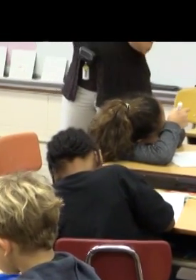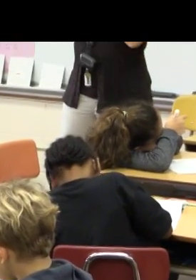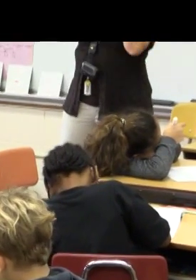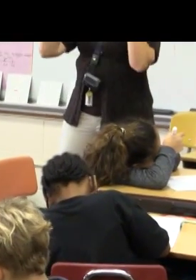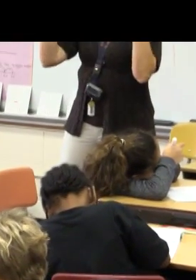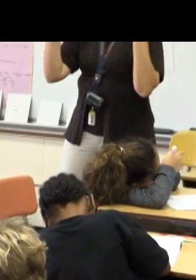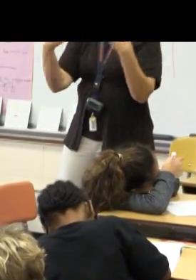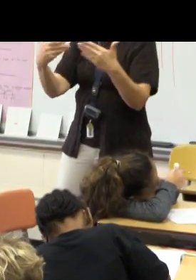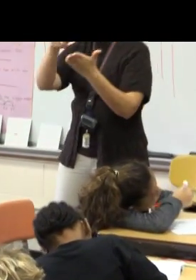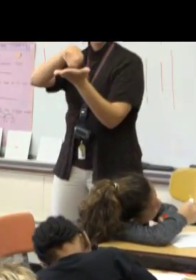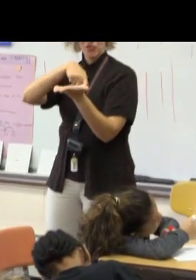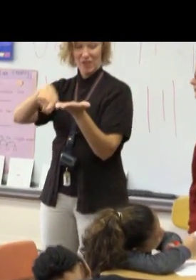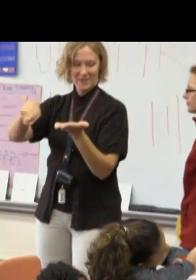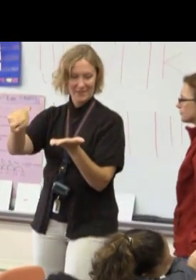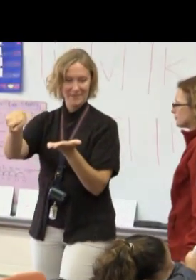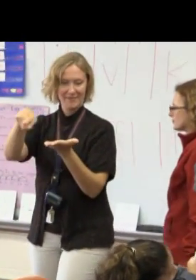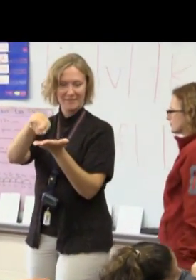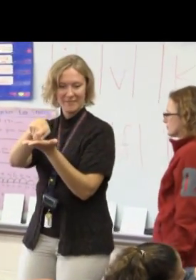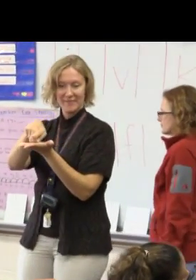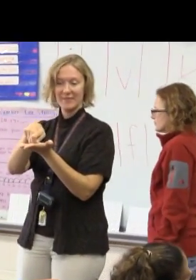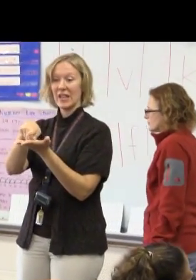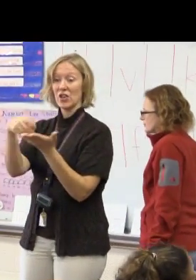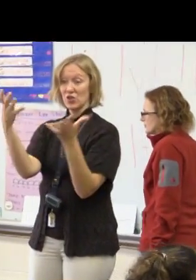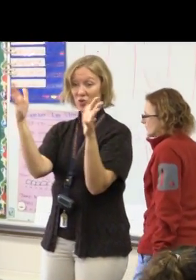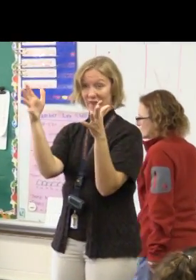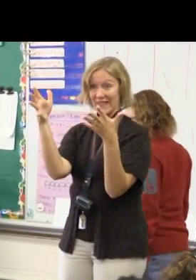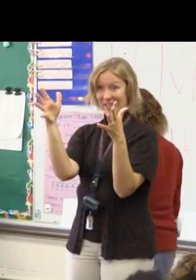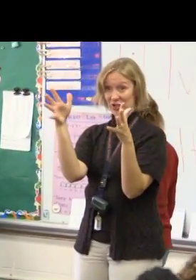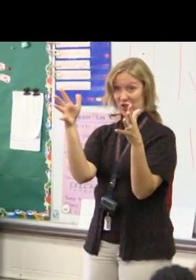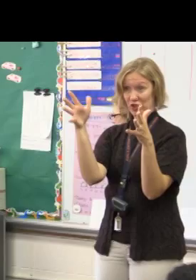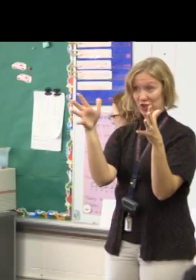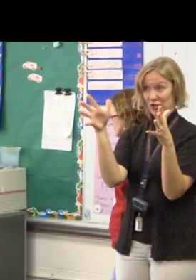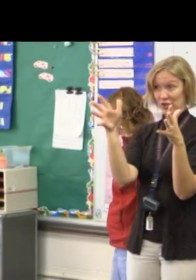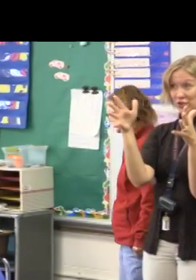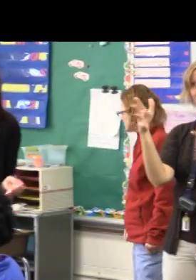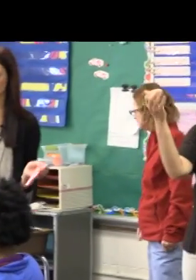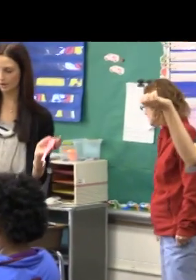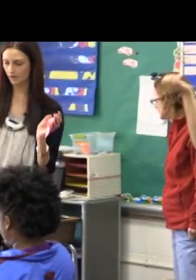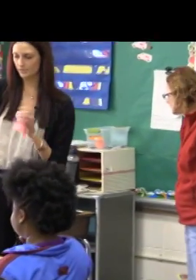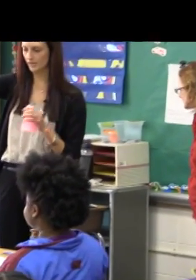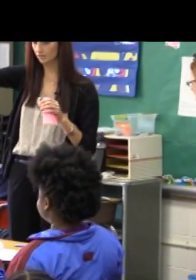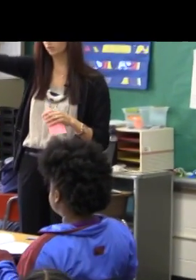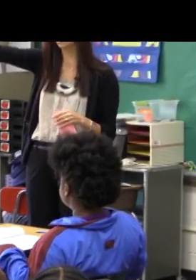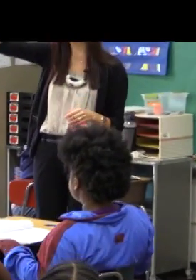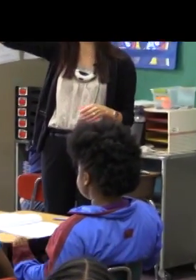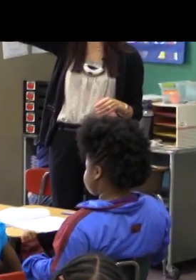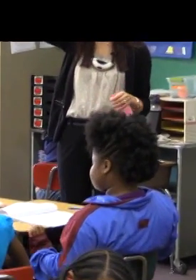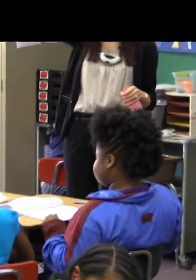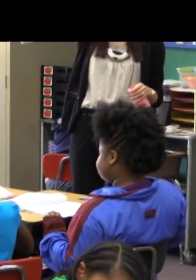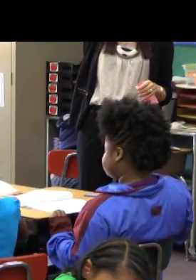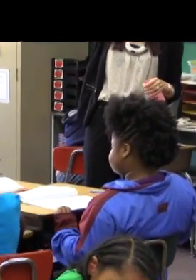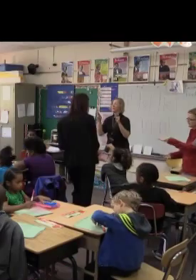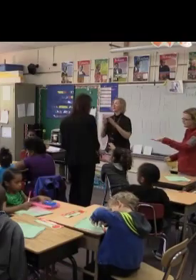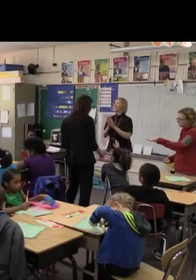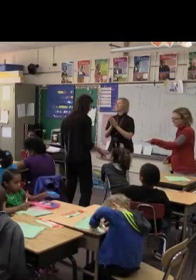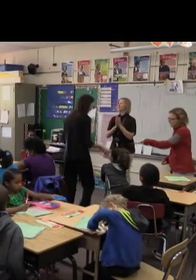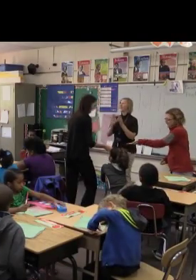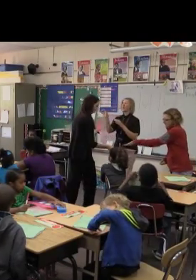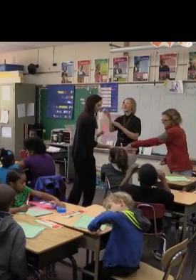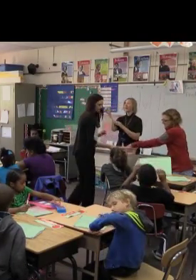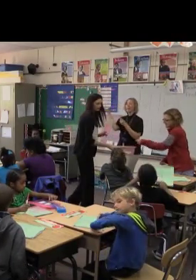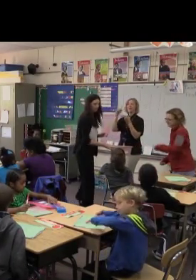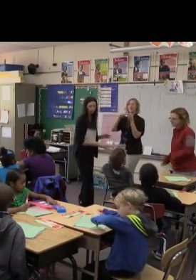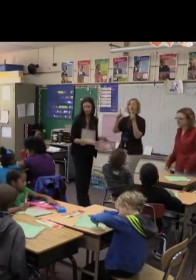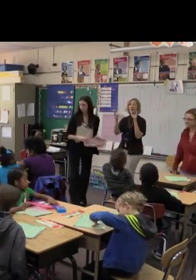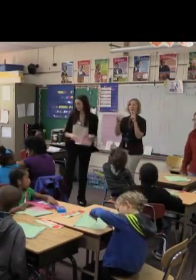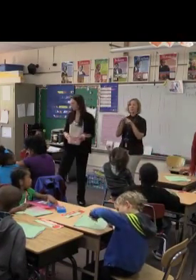All right, you can trace it, and once you are done tracing this, cap your markers and close your code book. So other